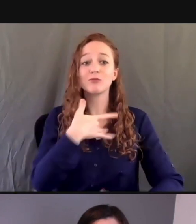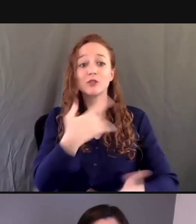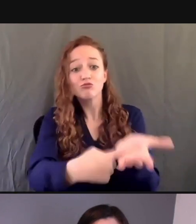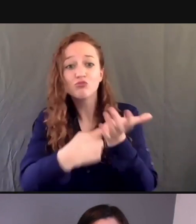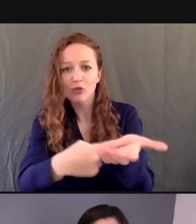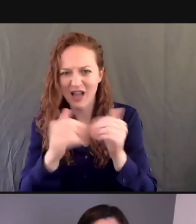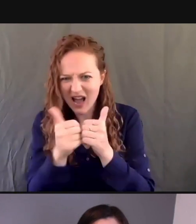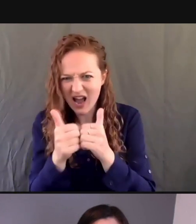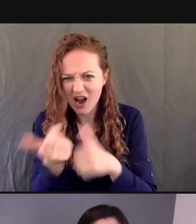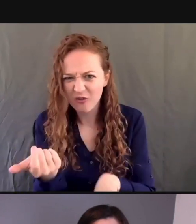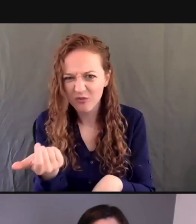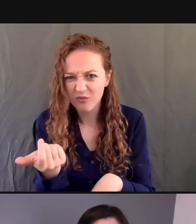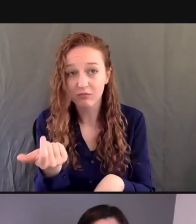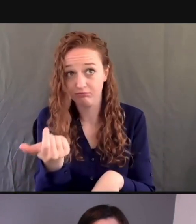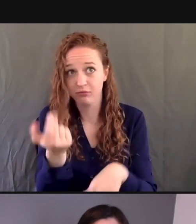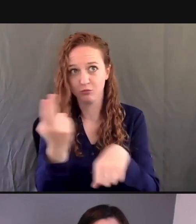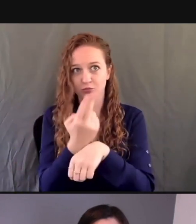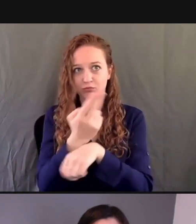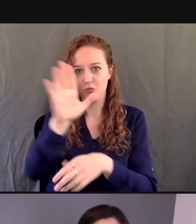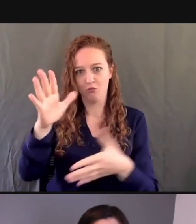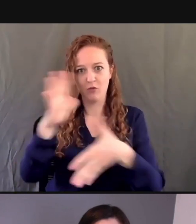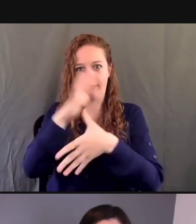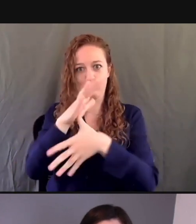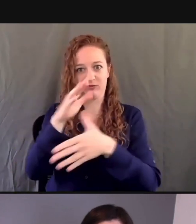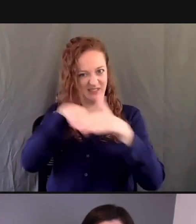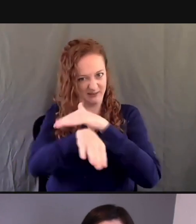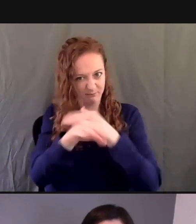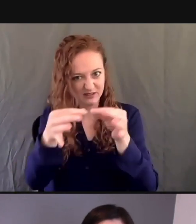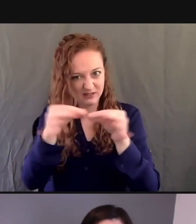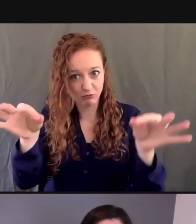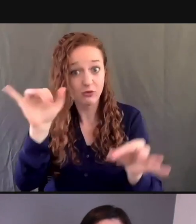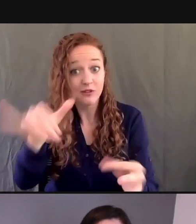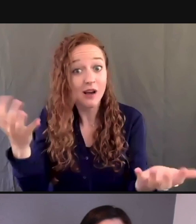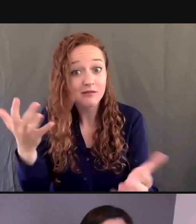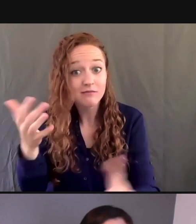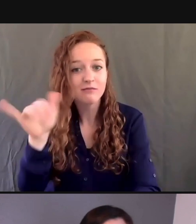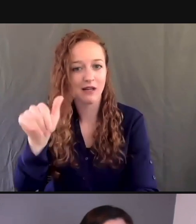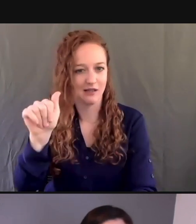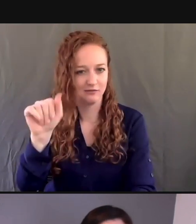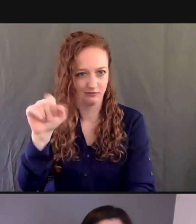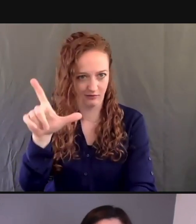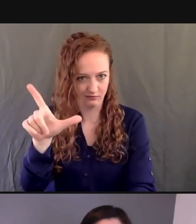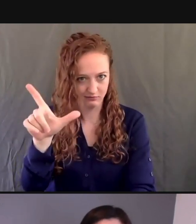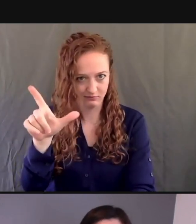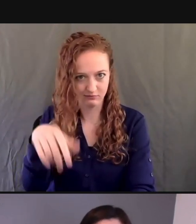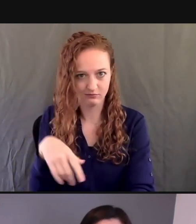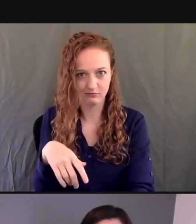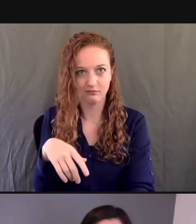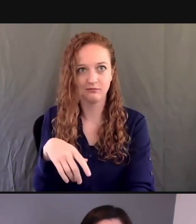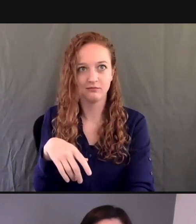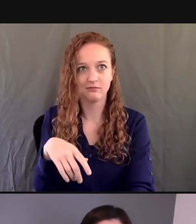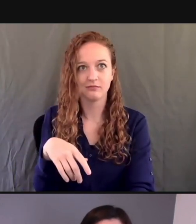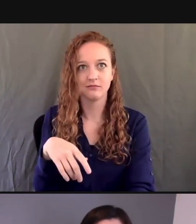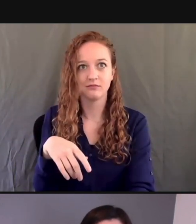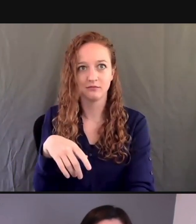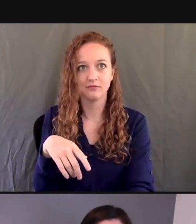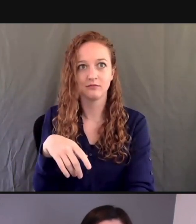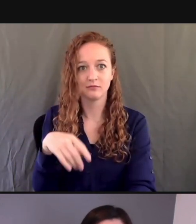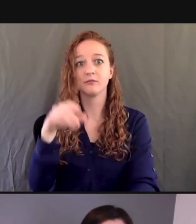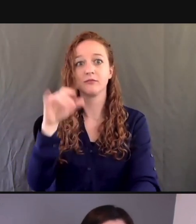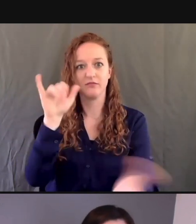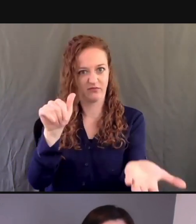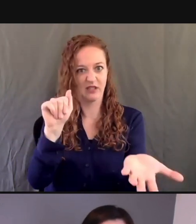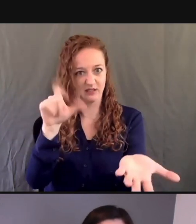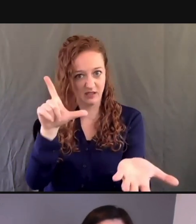and ASL will learn that later, but you need to learn the English. Um, but that perspective starts from youth all the way through